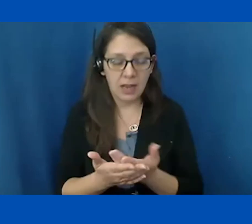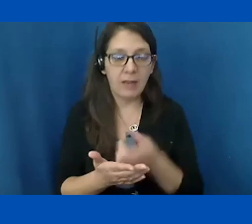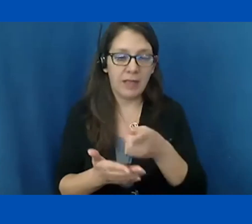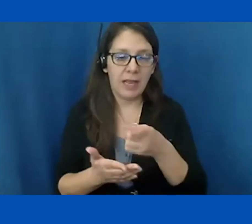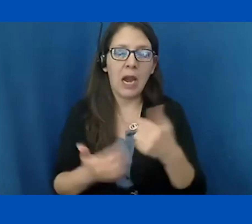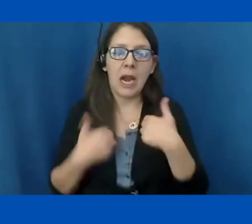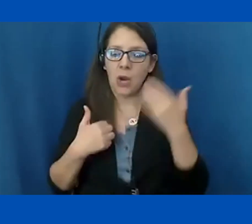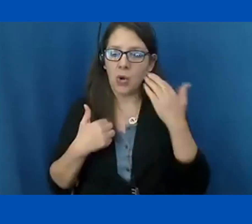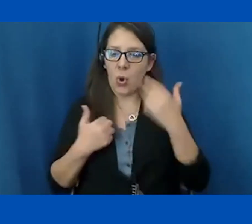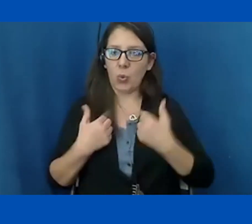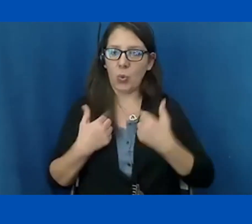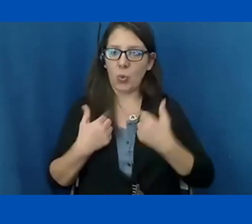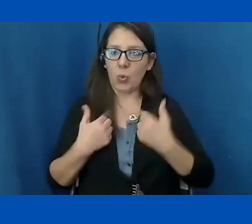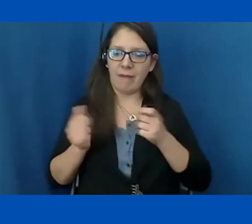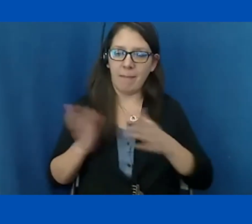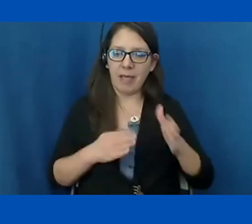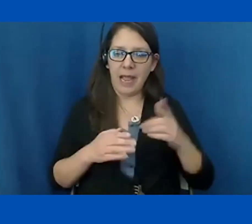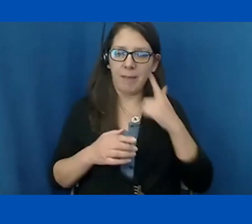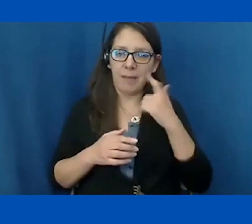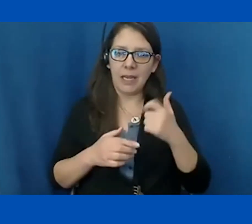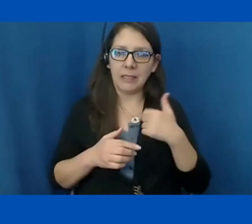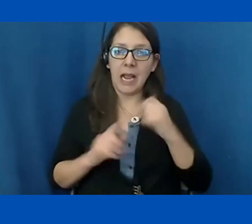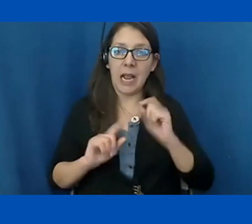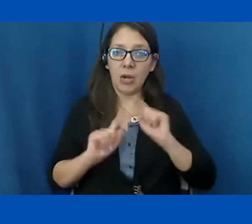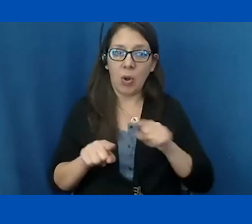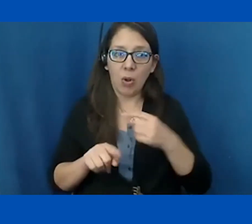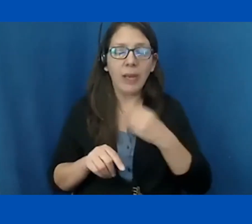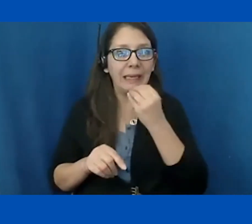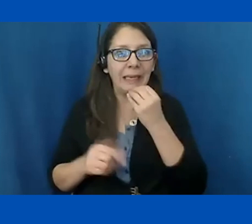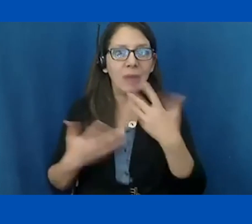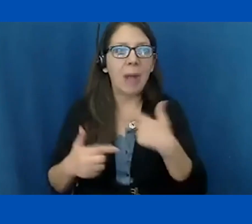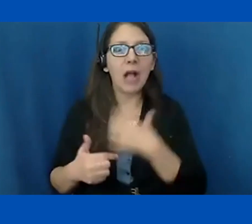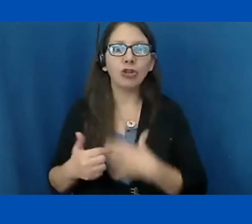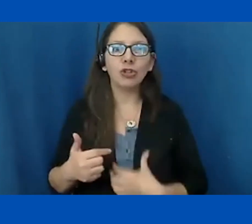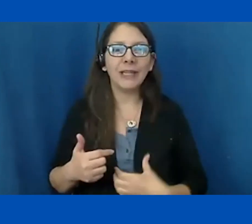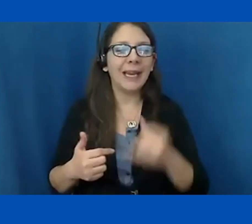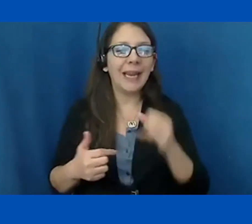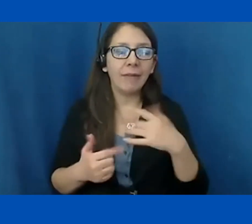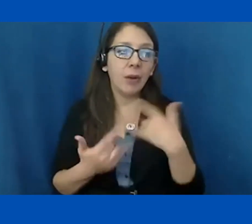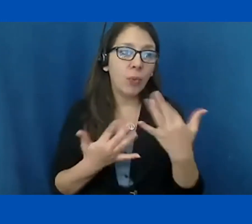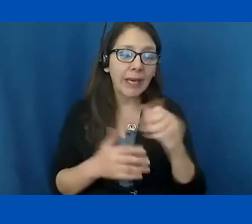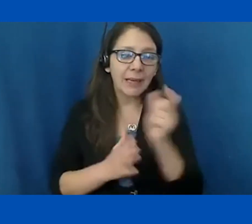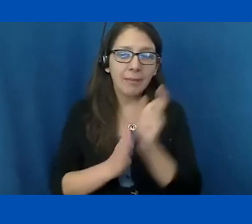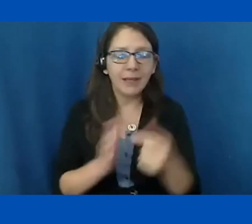And so I'm like, if food isn't in front of me the next 10 minutes, I can't hold up this situation.